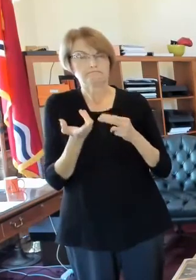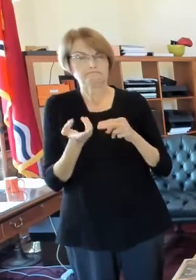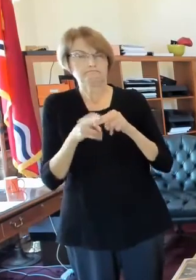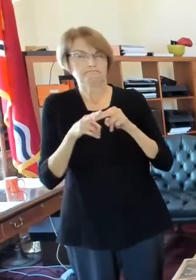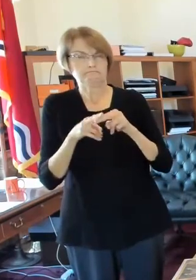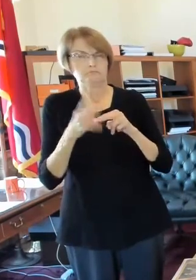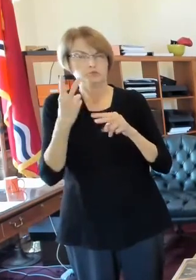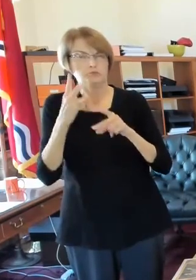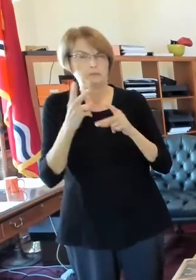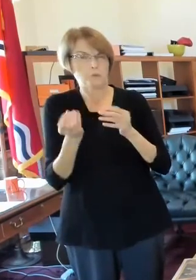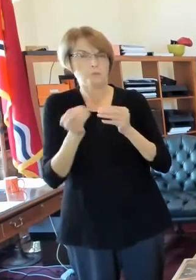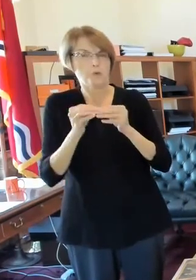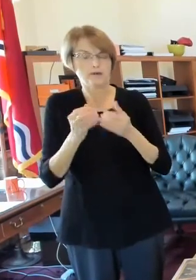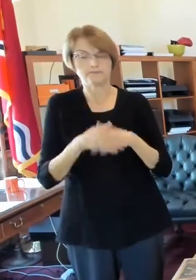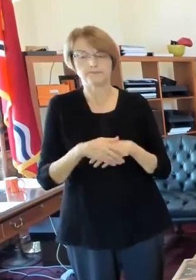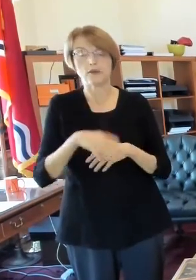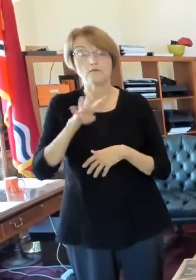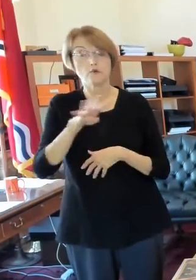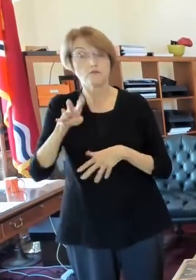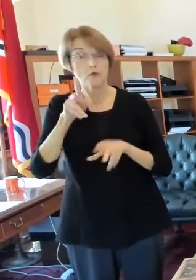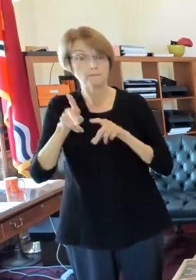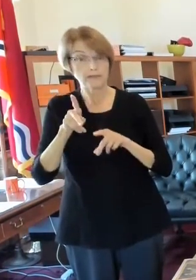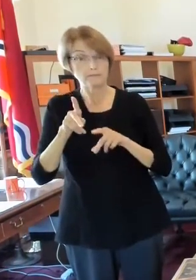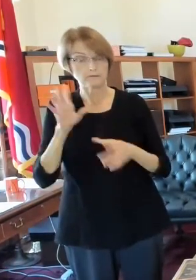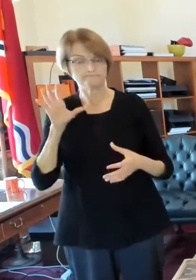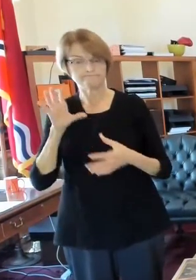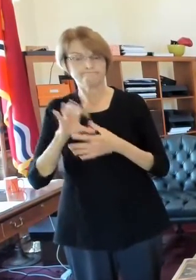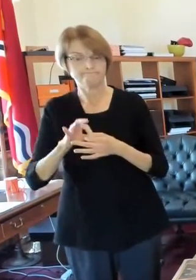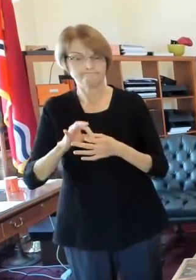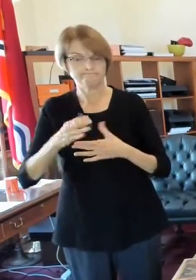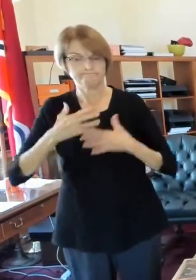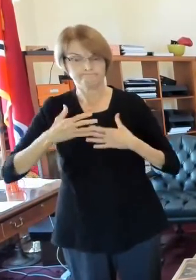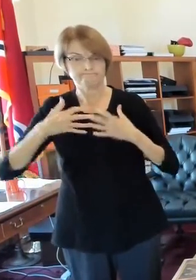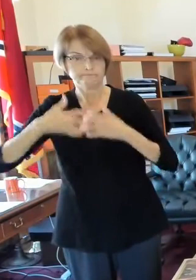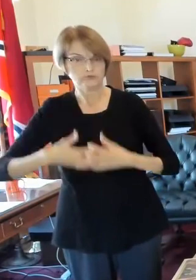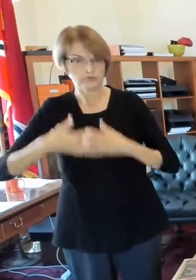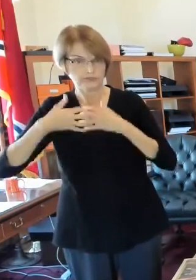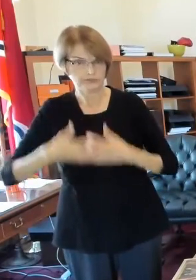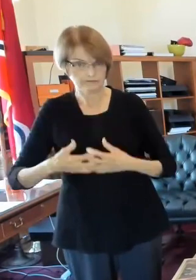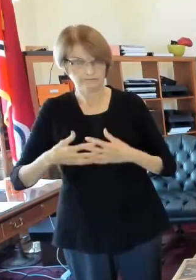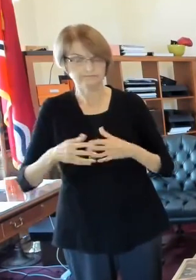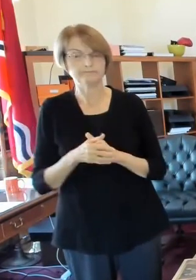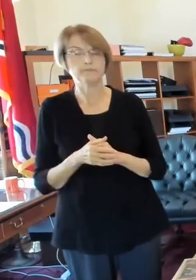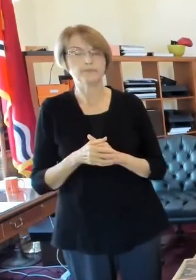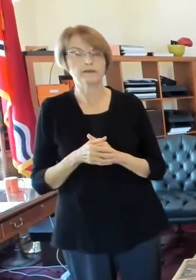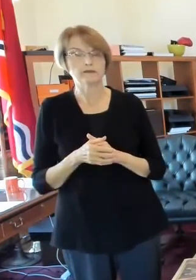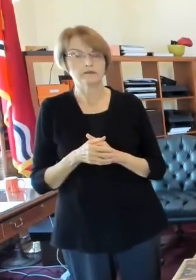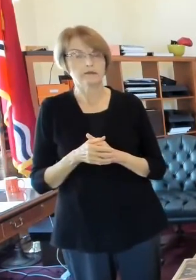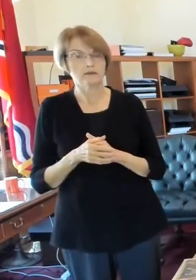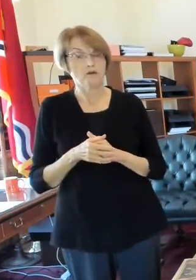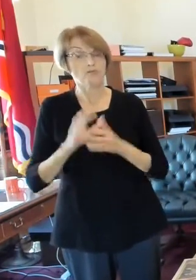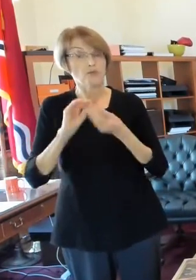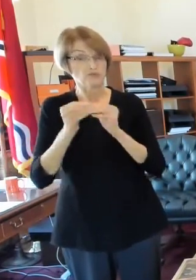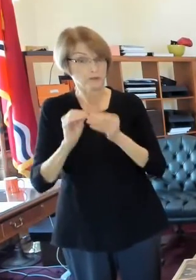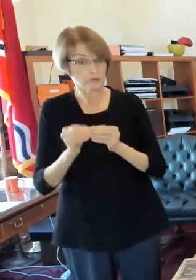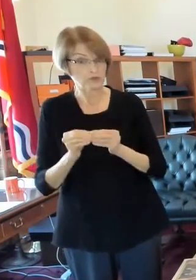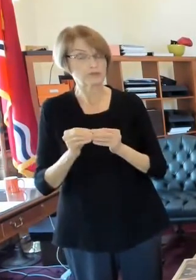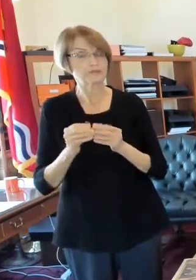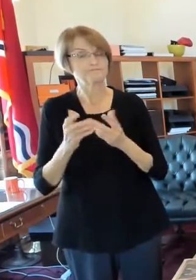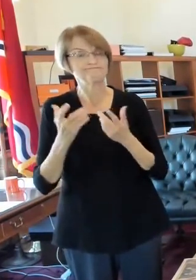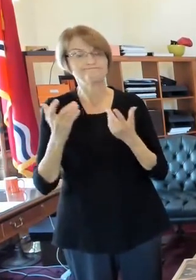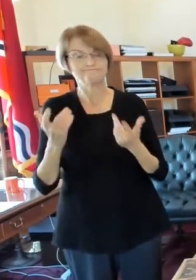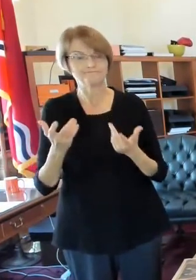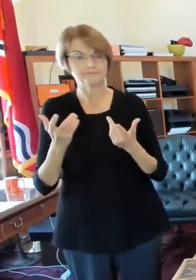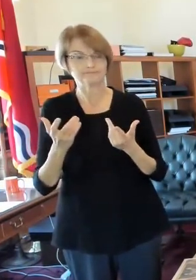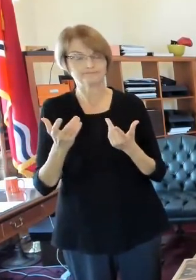couple people. 44 people on ventilators. And so those numbers, as I think I've